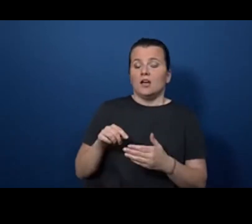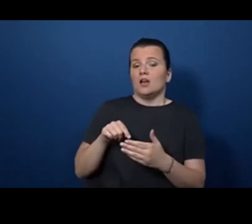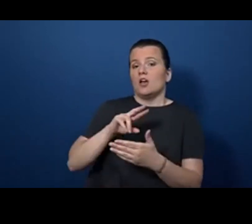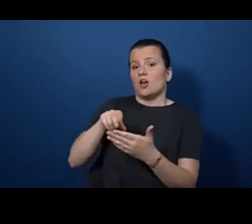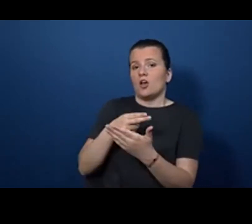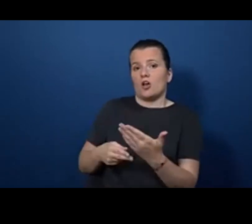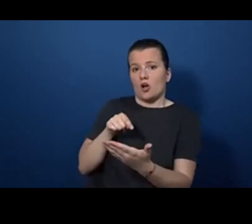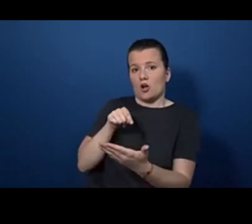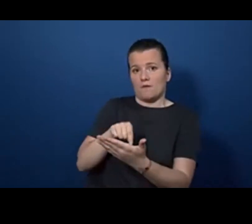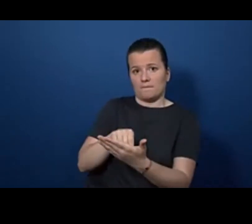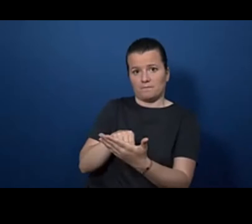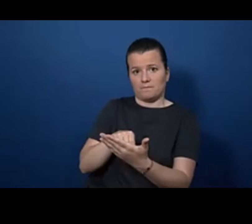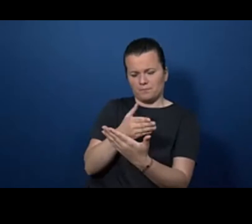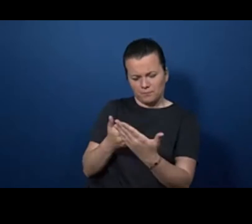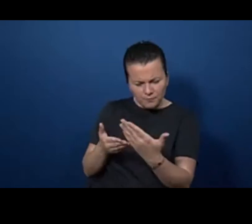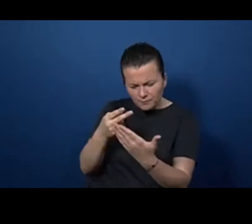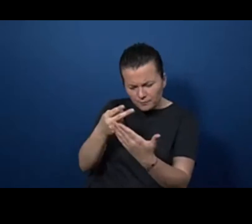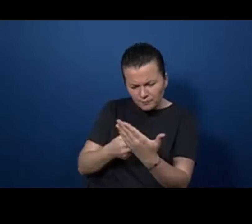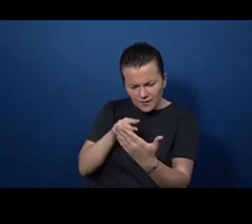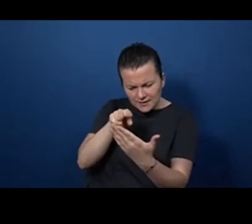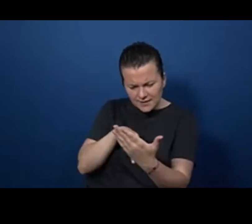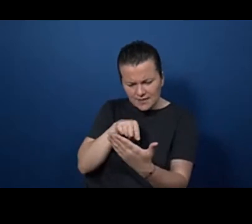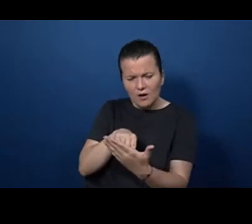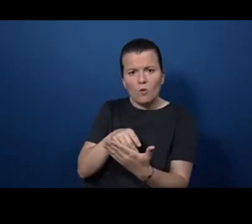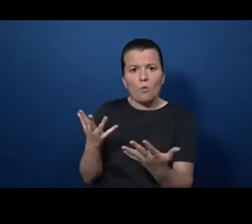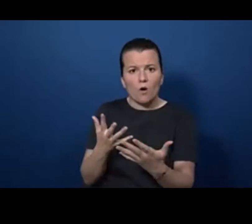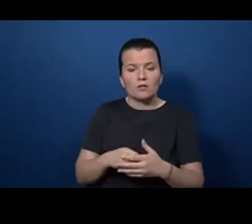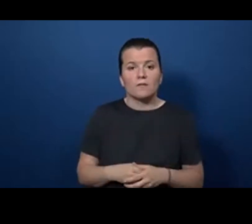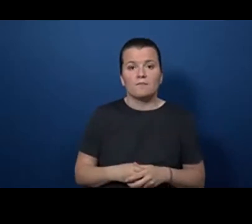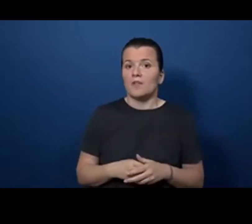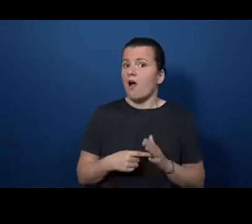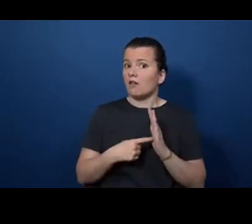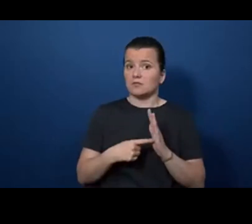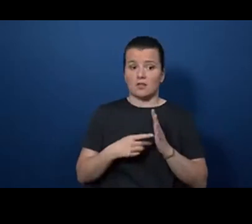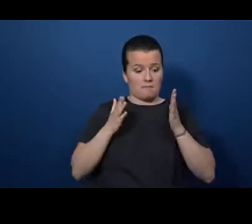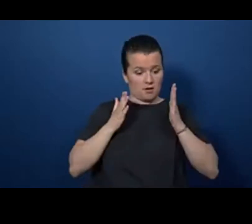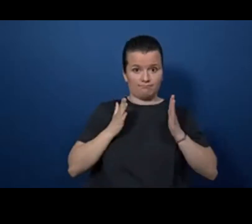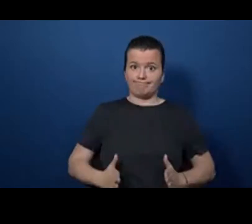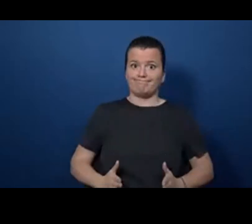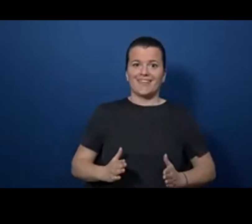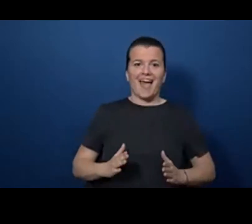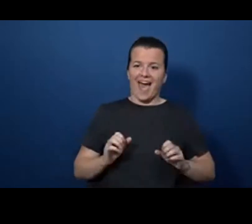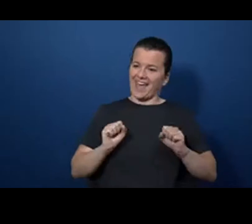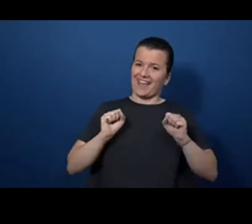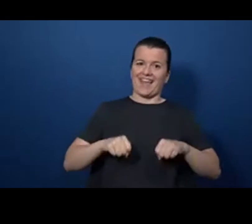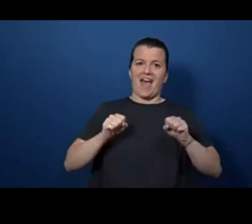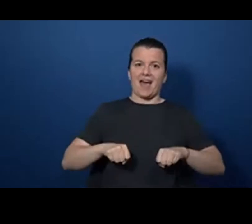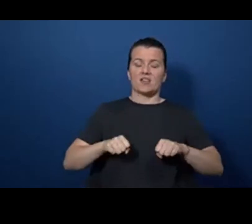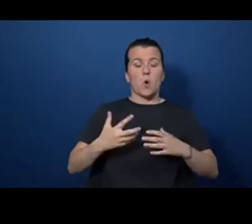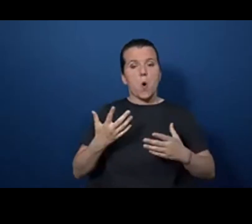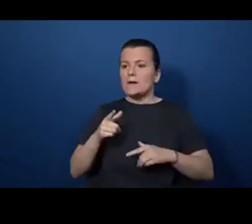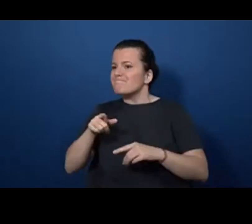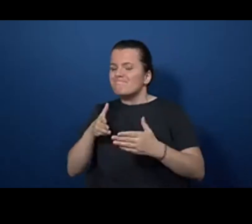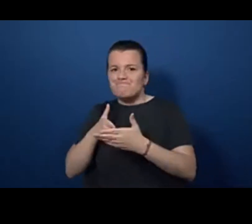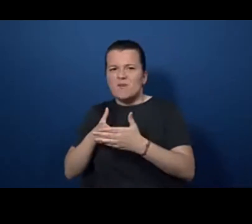restrictions that are based on a person's handicap and that are carried out so as to make it more